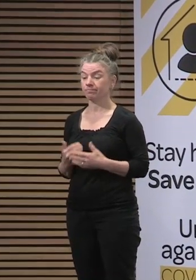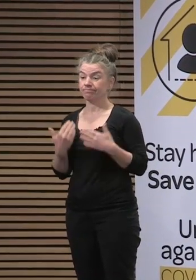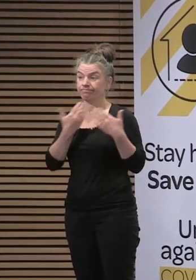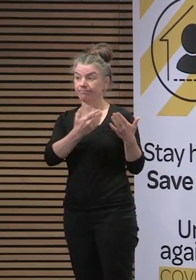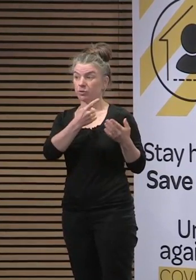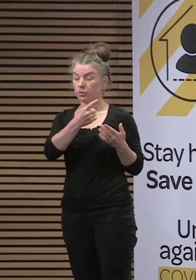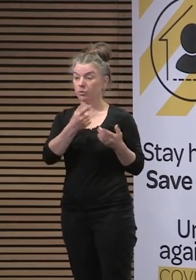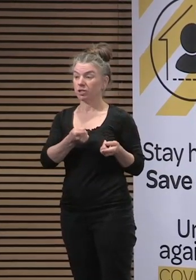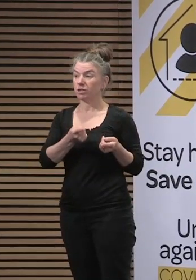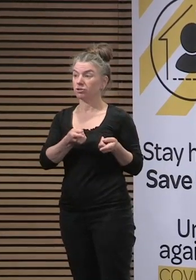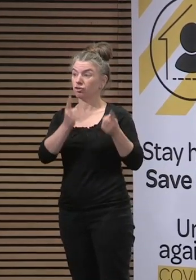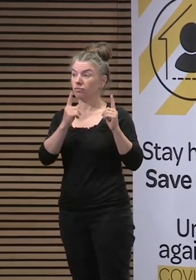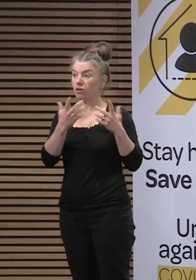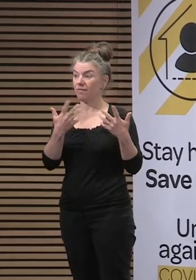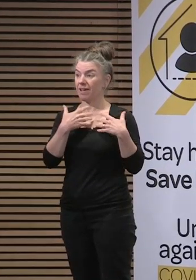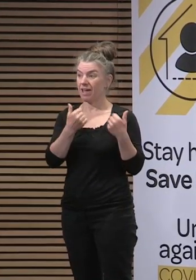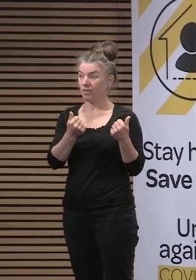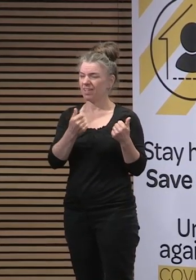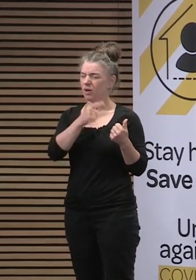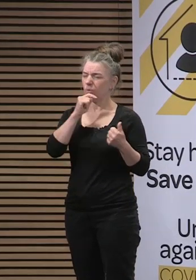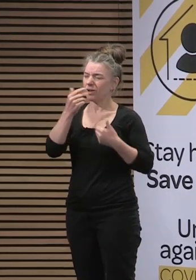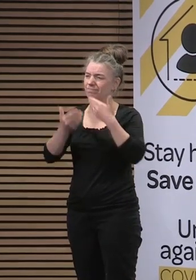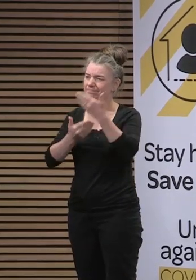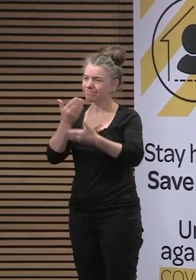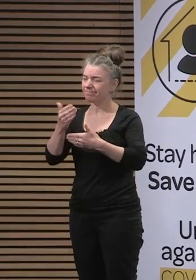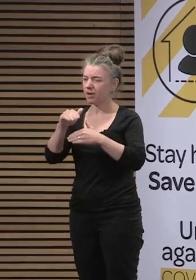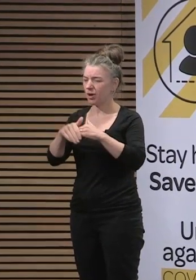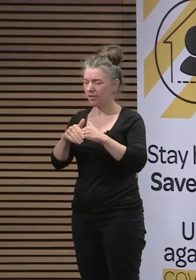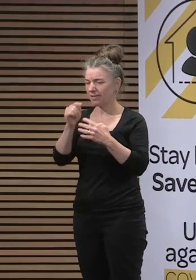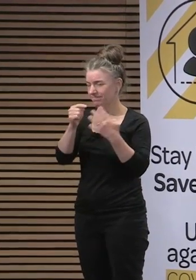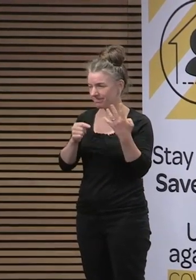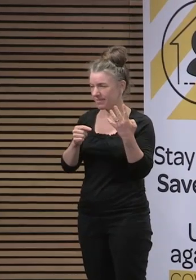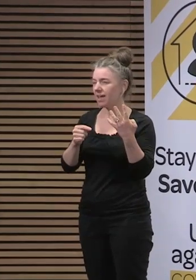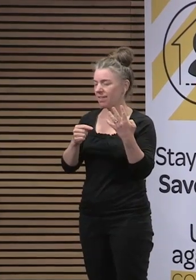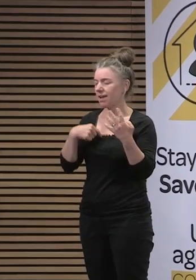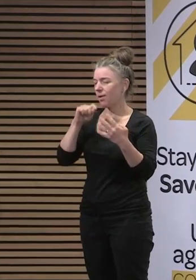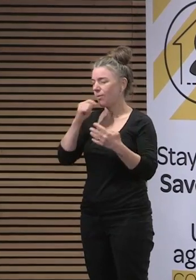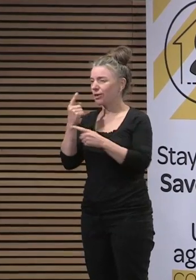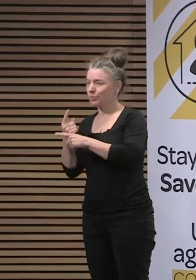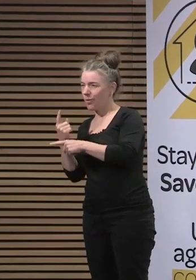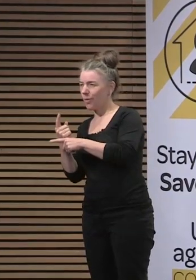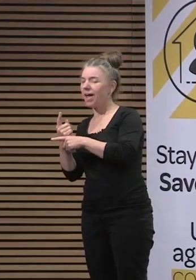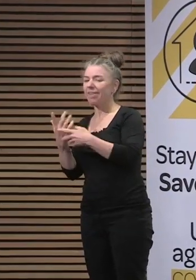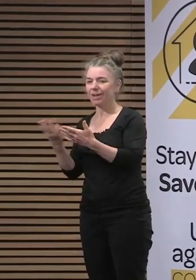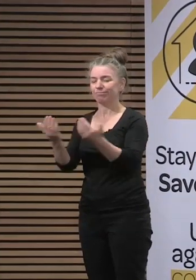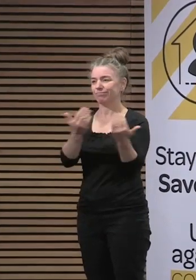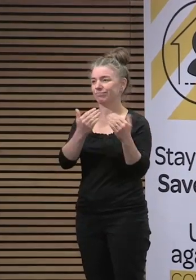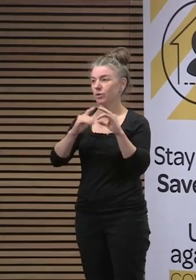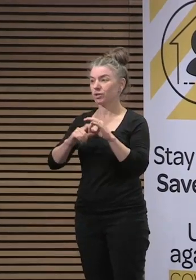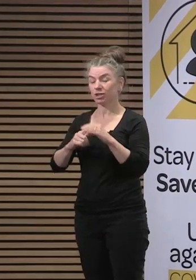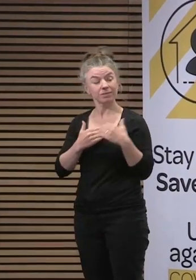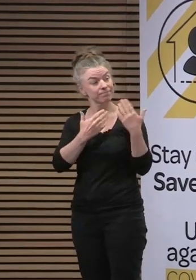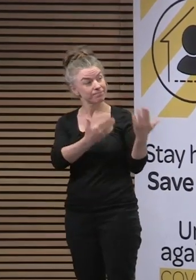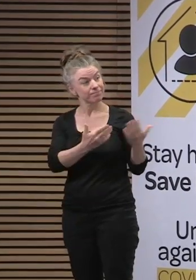Director General of Health. After he's given us a case update, I'll then give some introductory remarks and then we'll take questions. Dr.